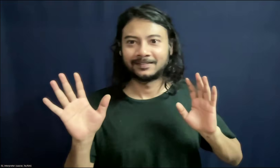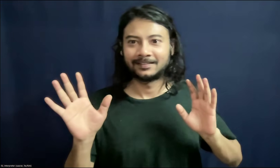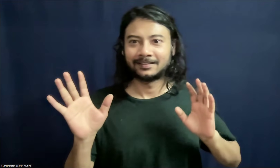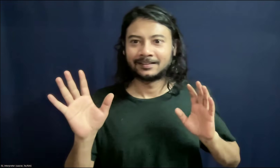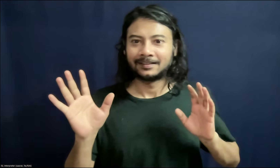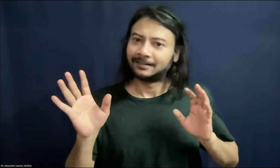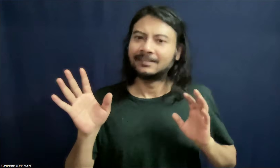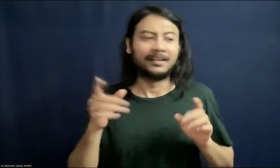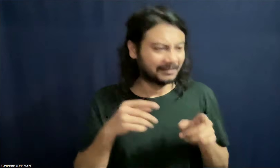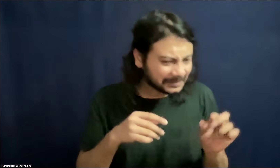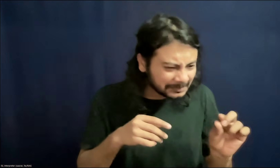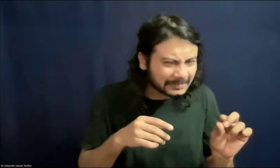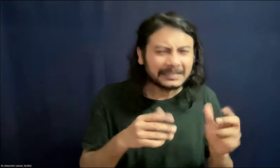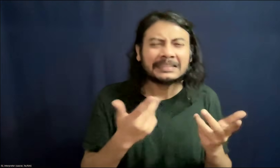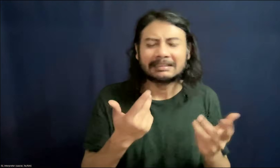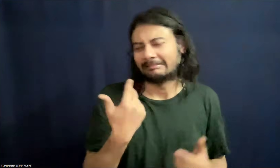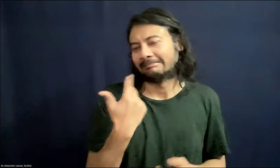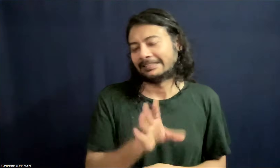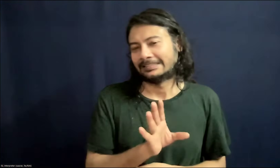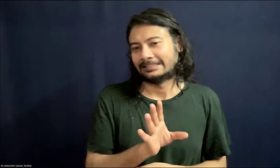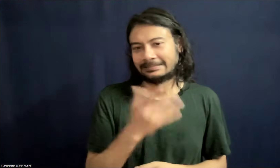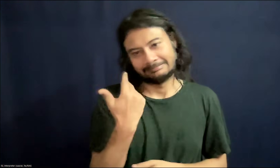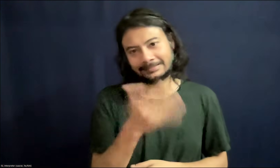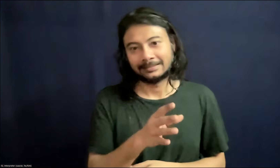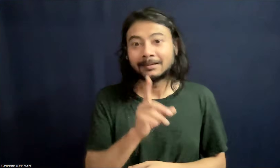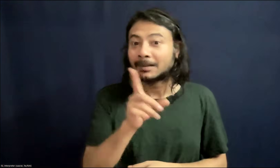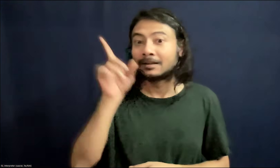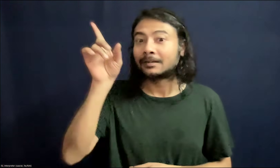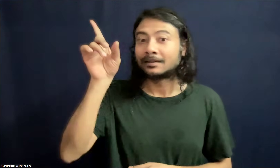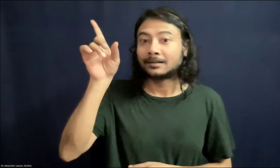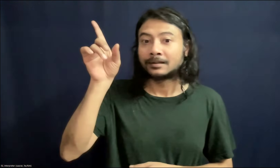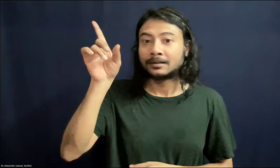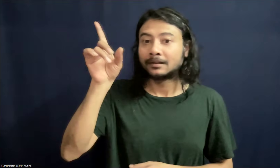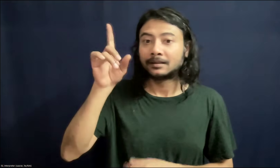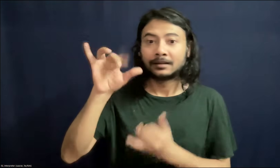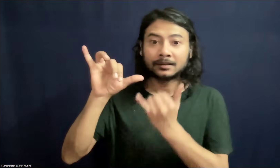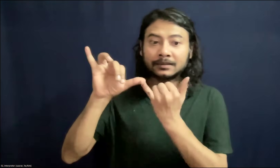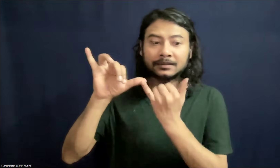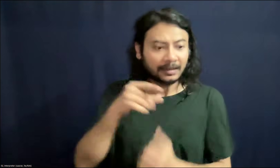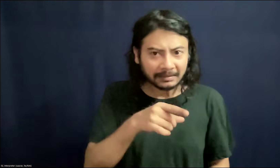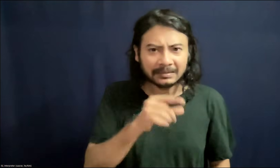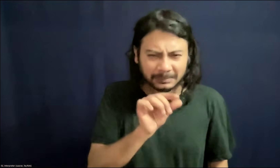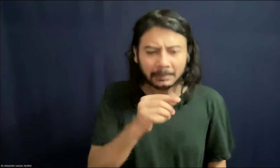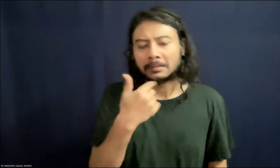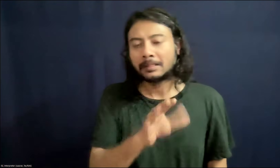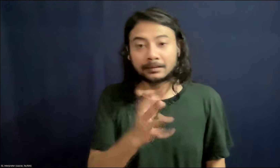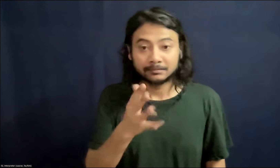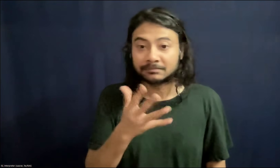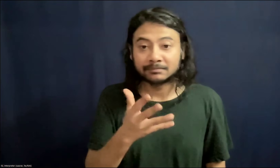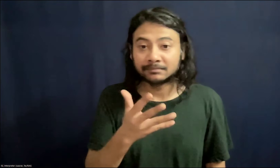there does not neglect. Paramatma stays within the hearts of all living entities, including